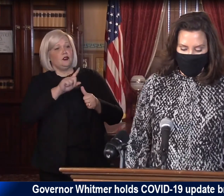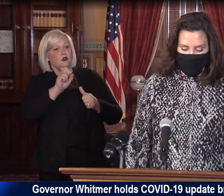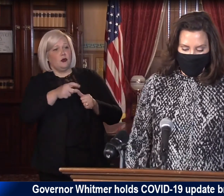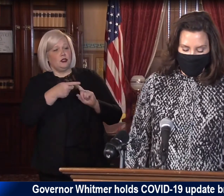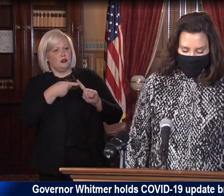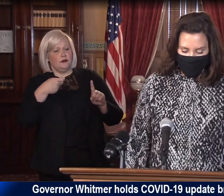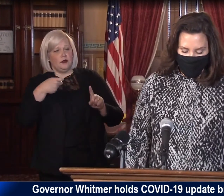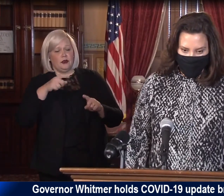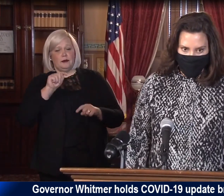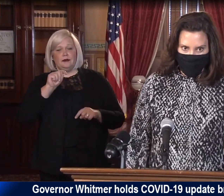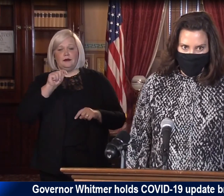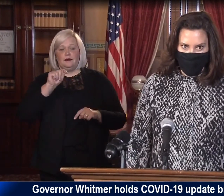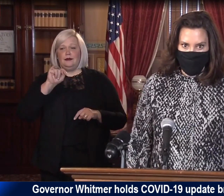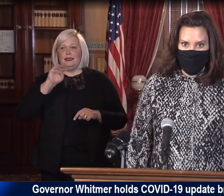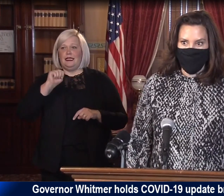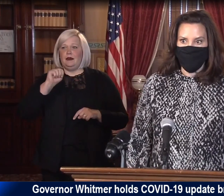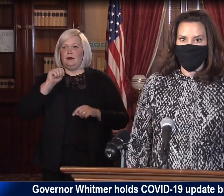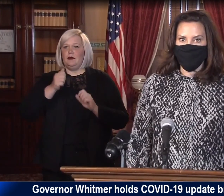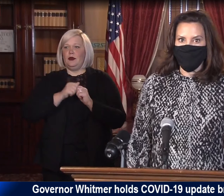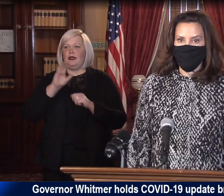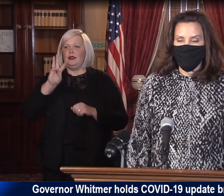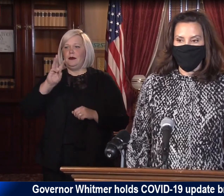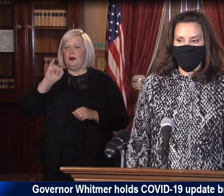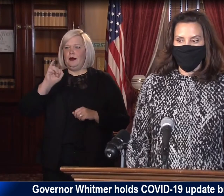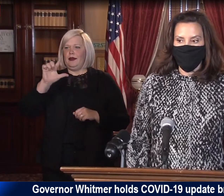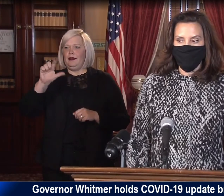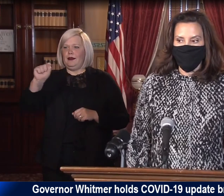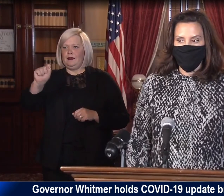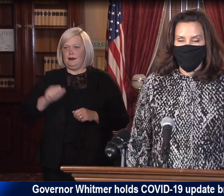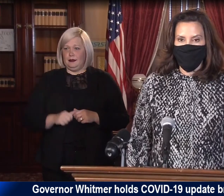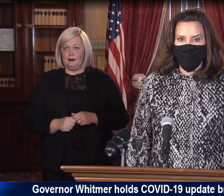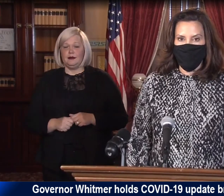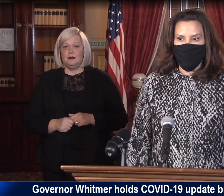question will come from Tim with WILX.